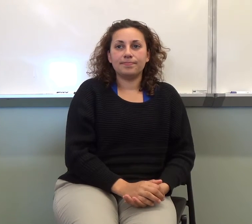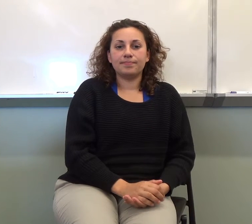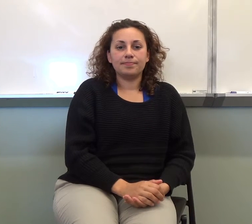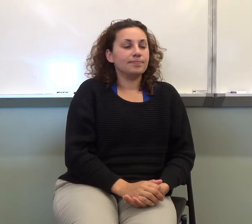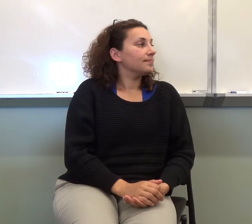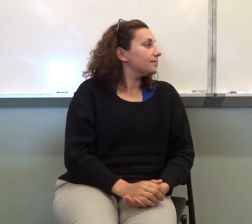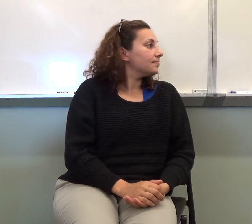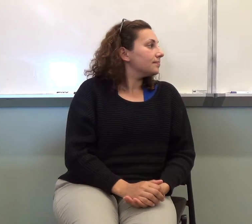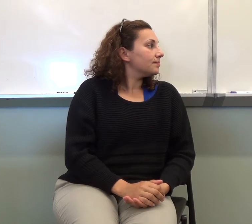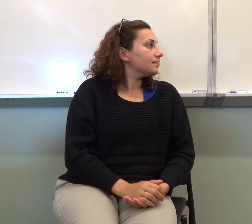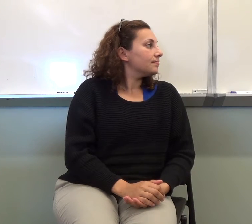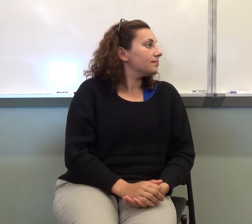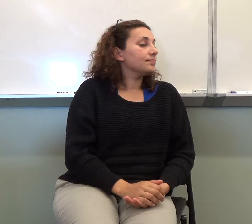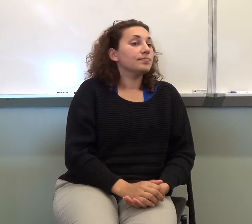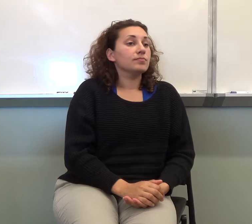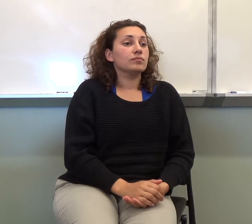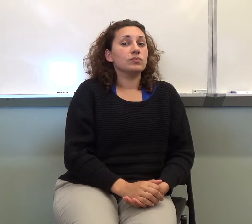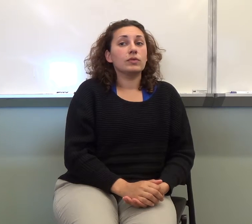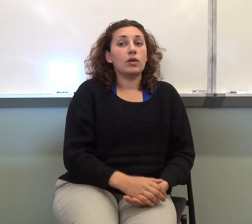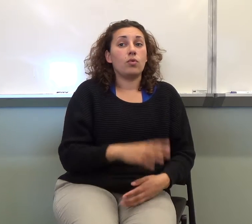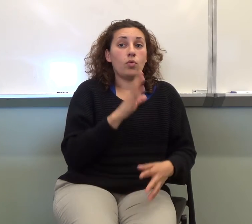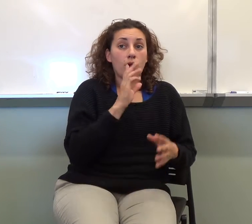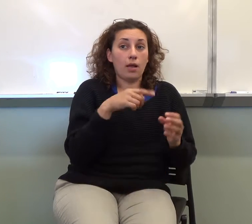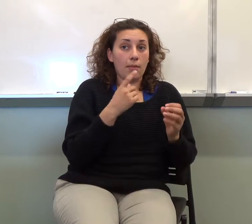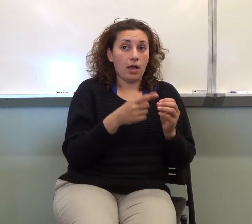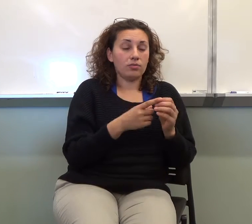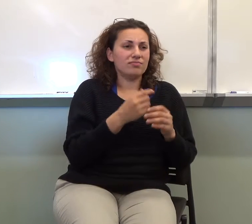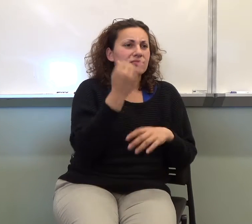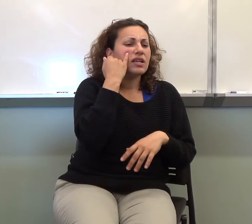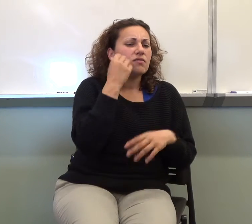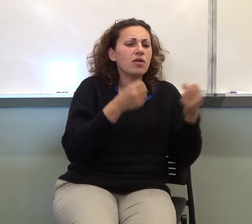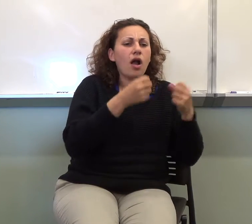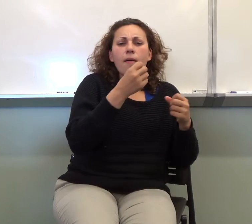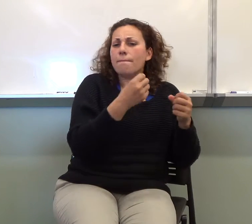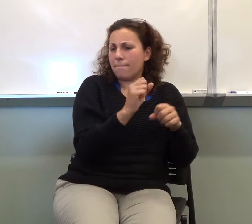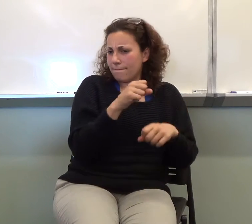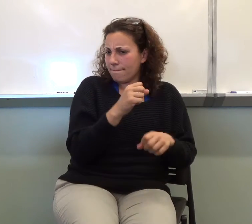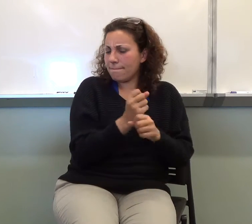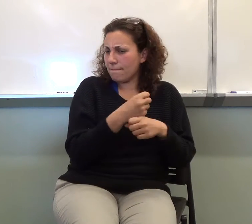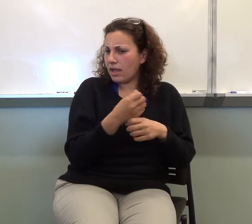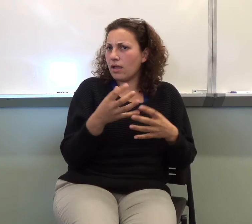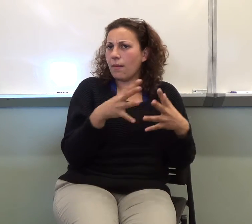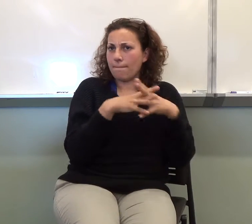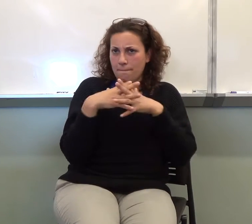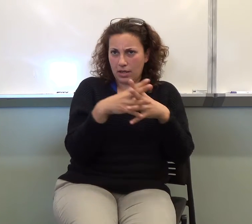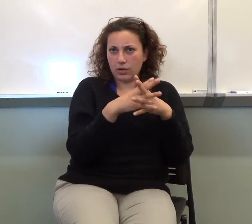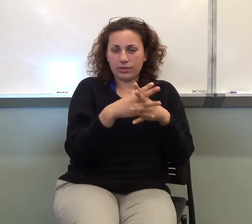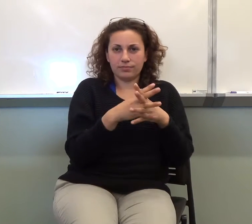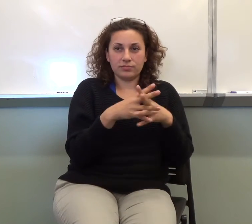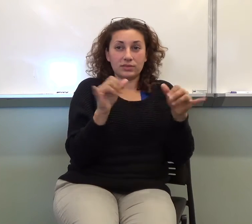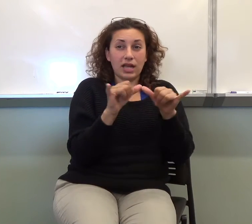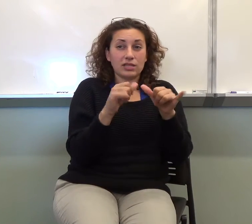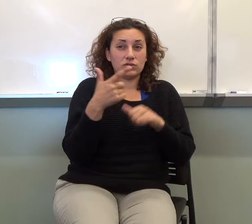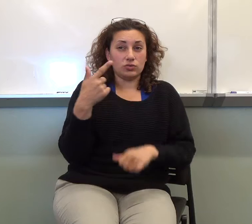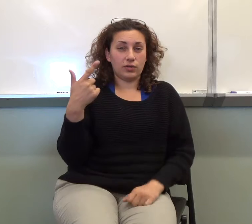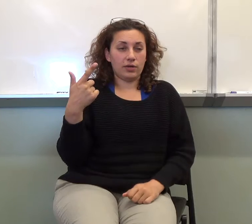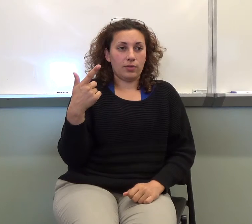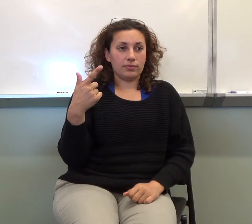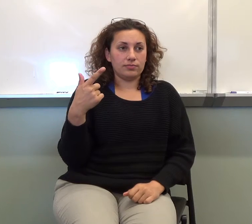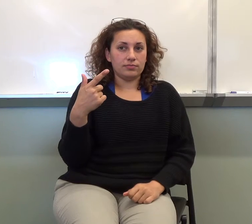Now the event we're talking about is made in America. So that has a size of 21. So the probability, we'll call it probability